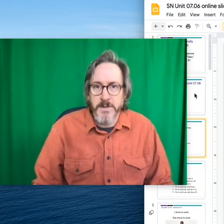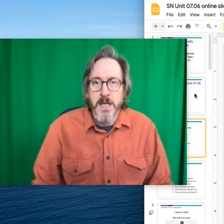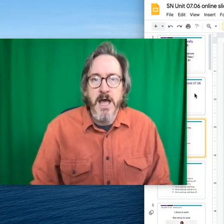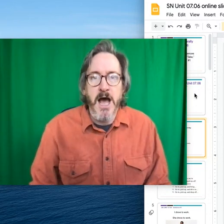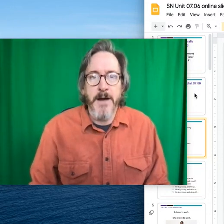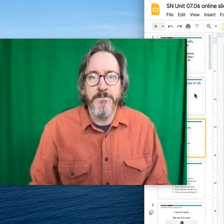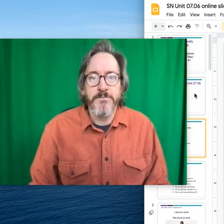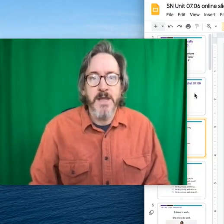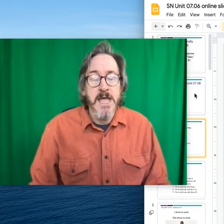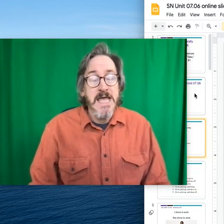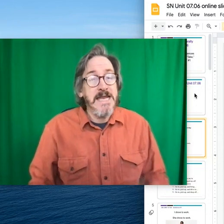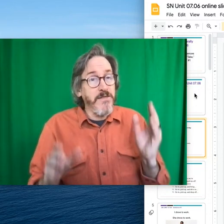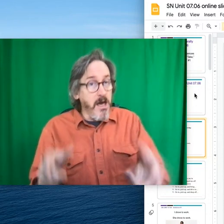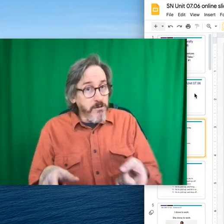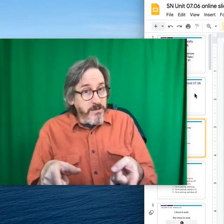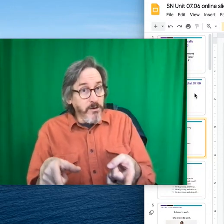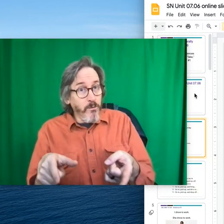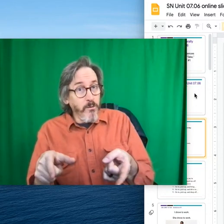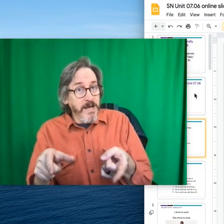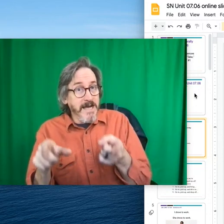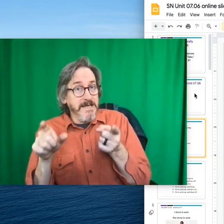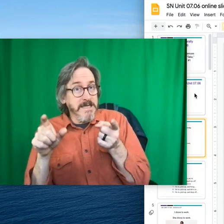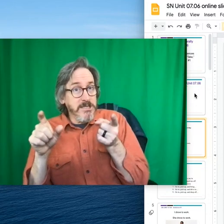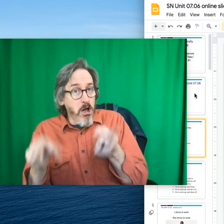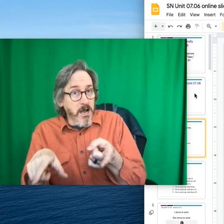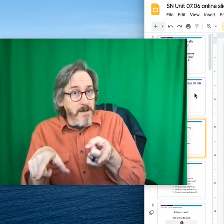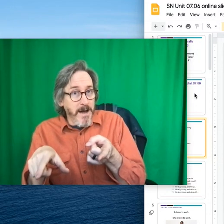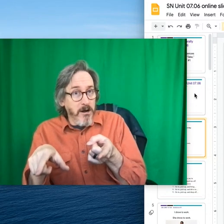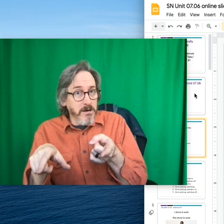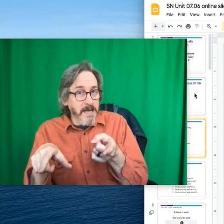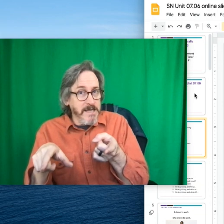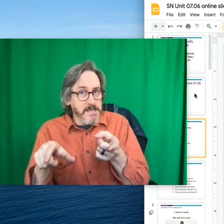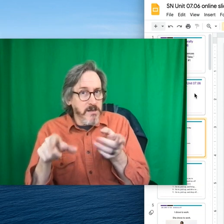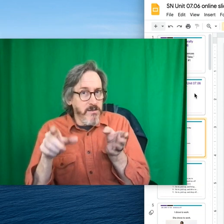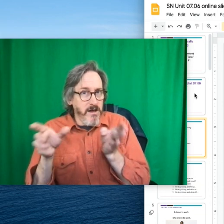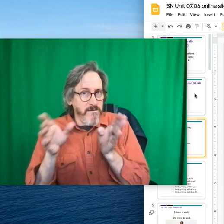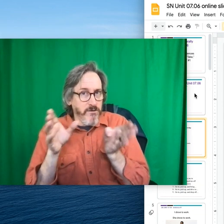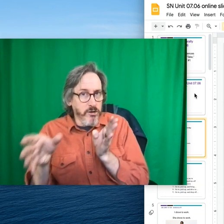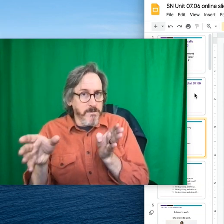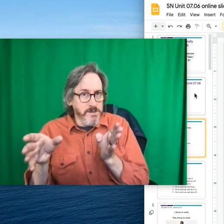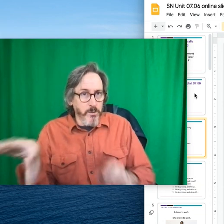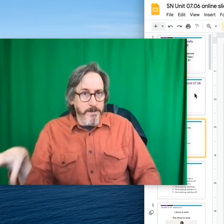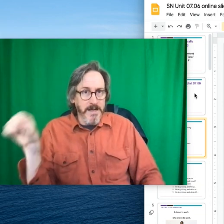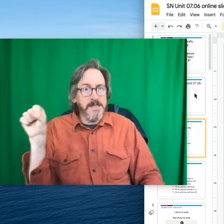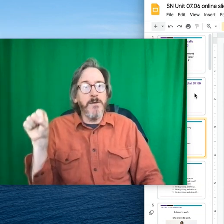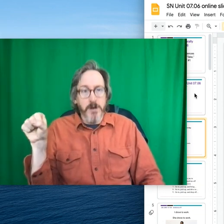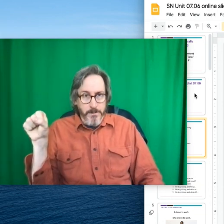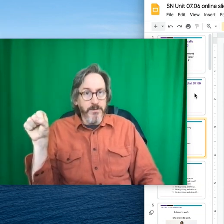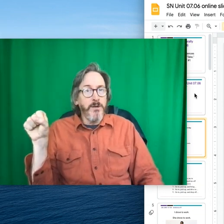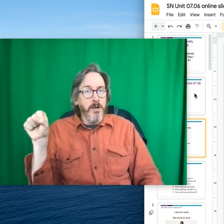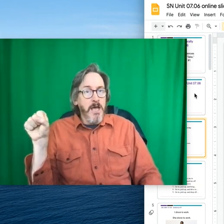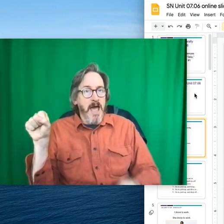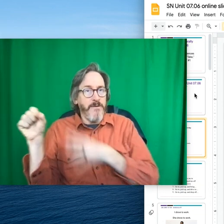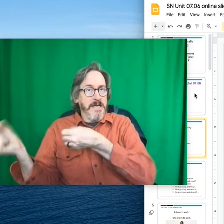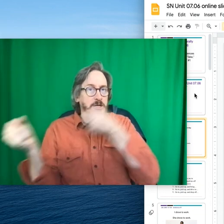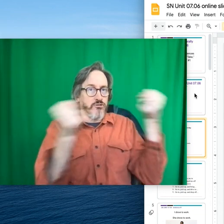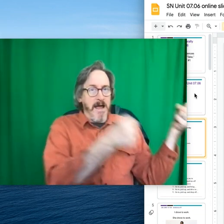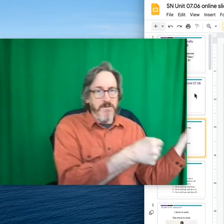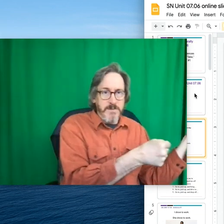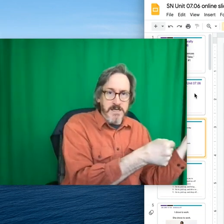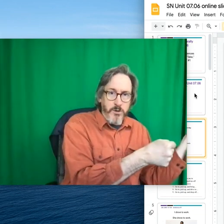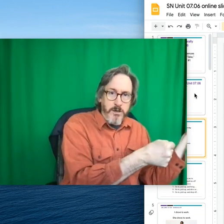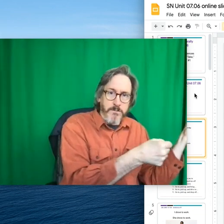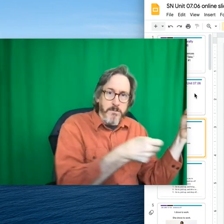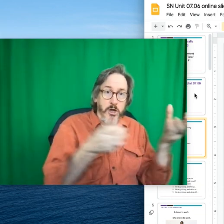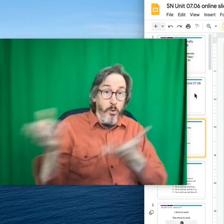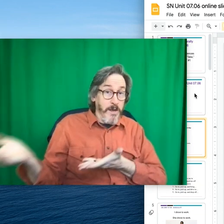Okay. Now, the other thing we can talk about is the verbs. We pick someone up and then we can drive